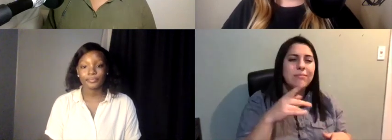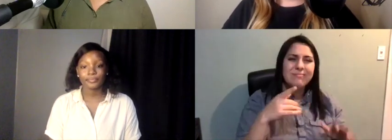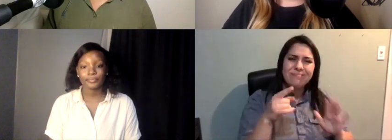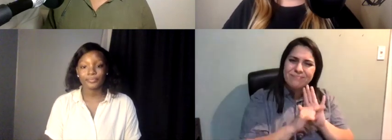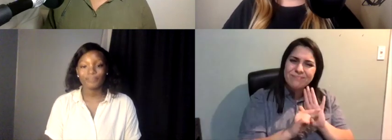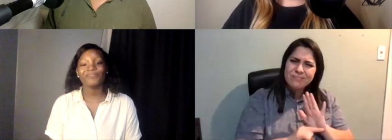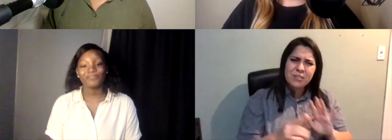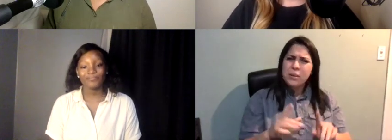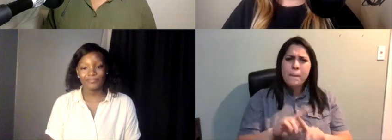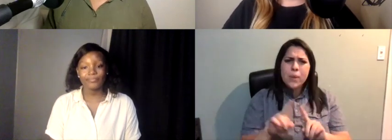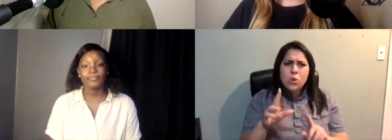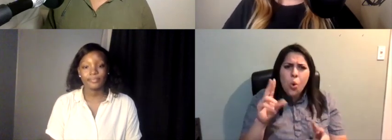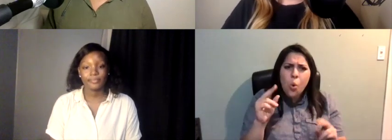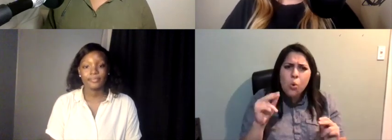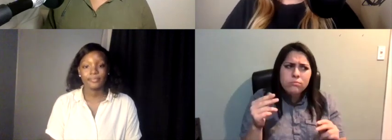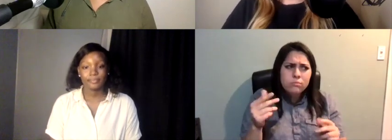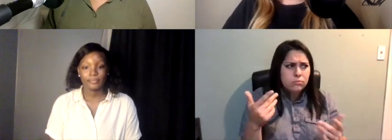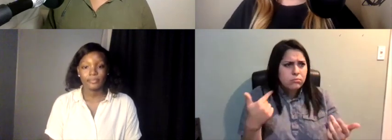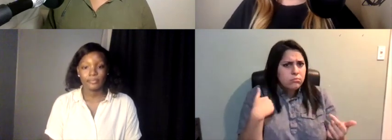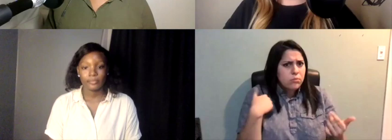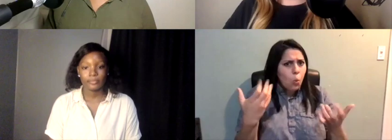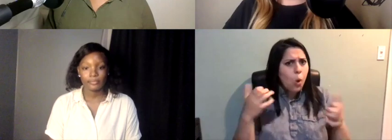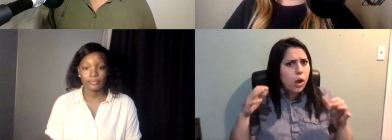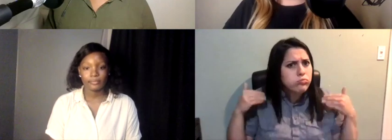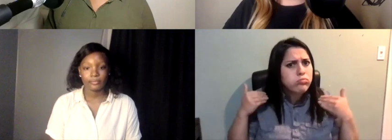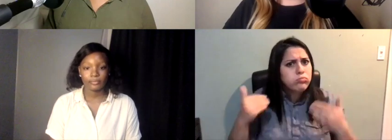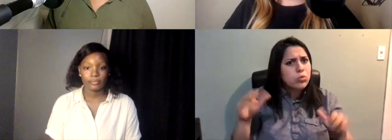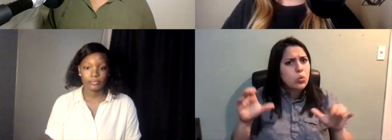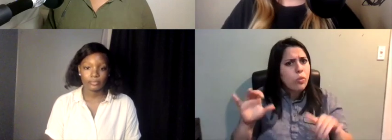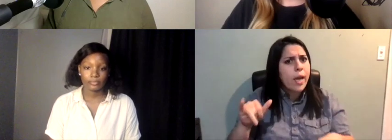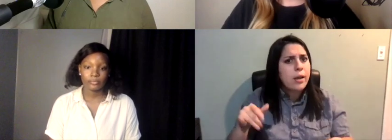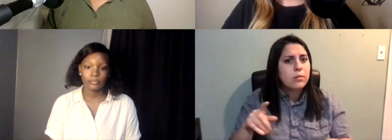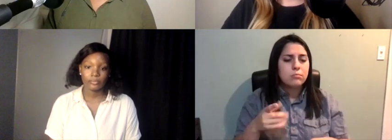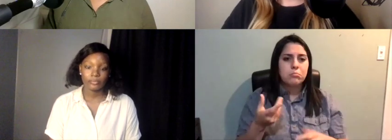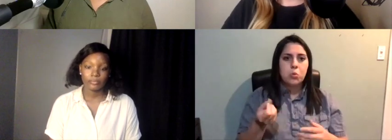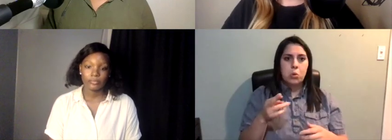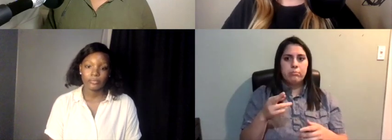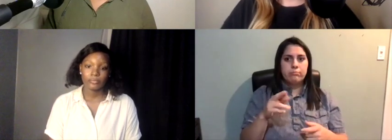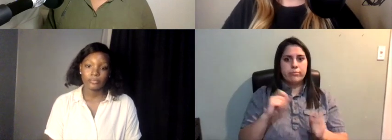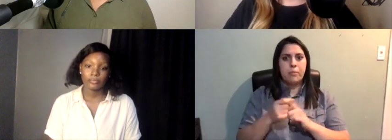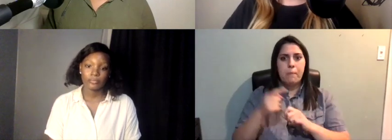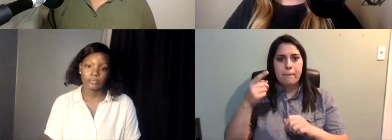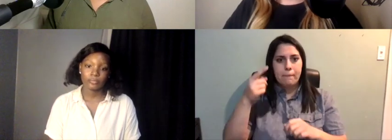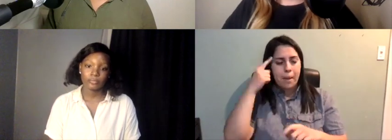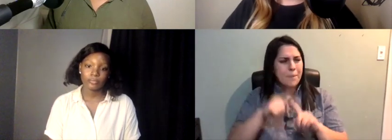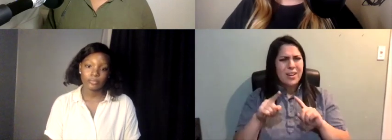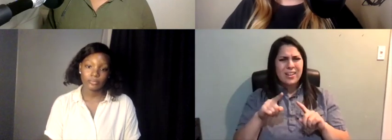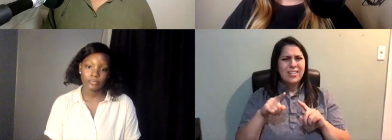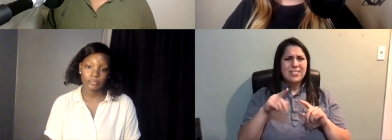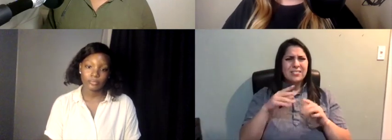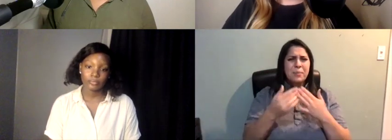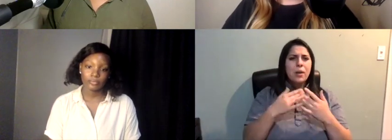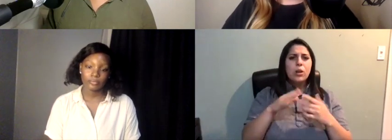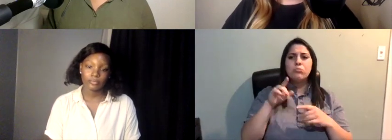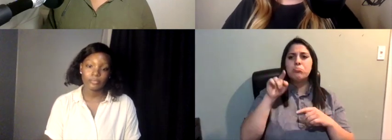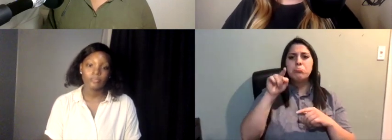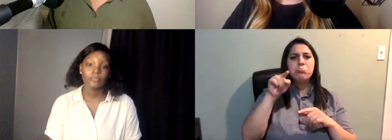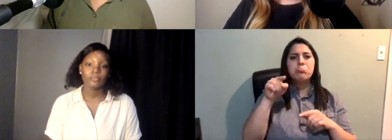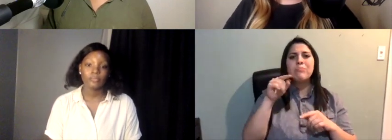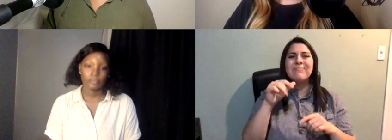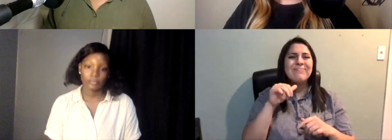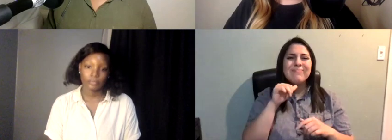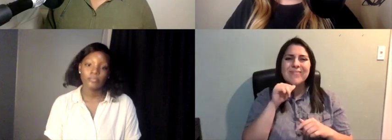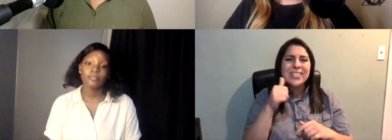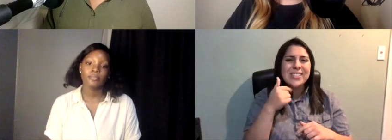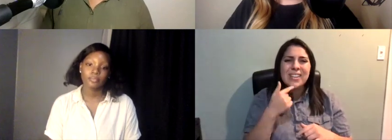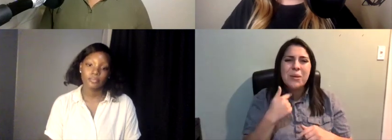Like, well, no, like, I want to do that. Or maybe I won't do that, but I don't need you to tell me that you don't support me. Right. You